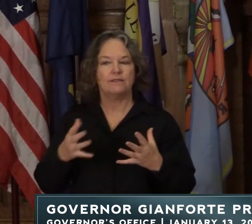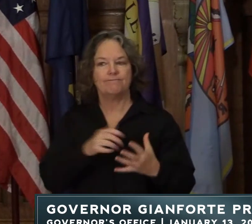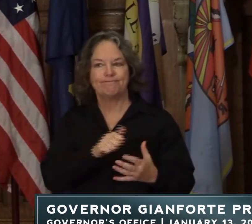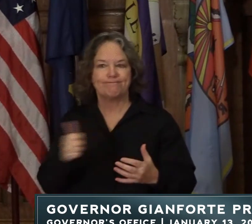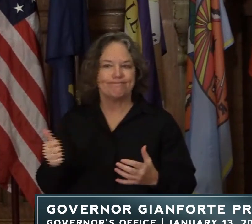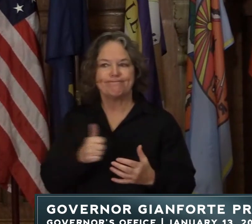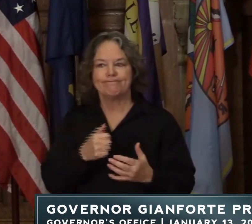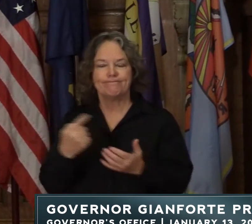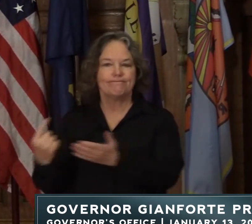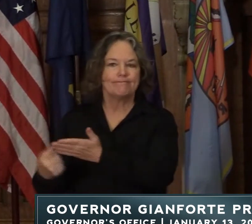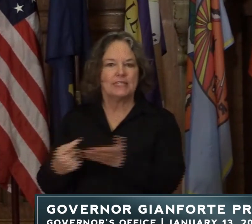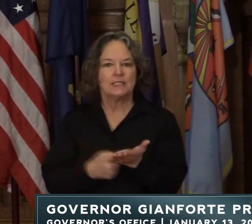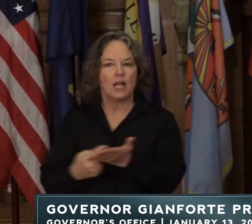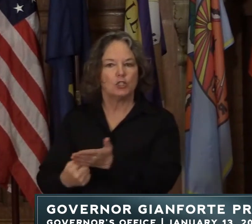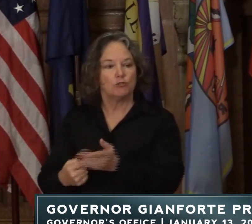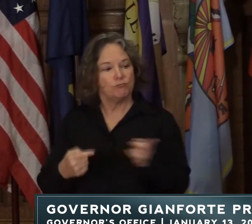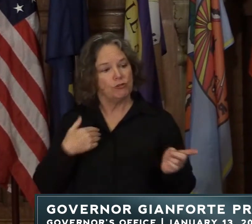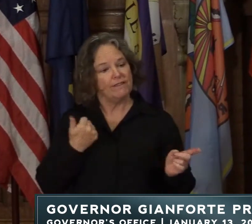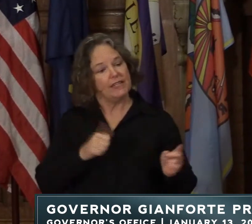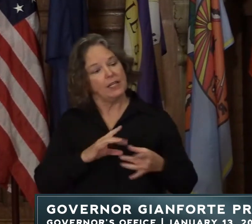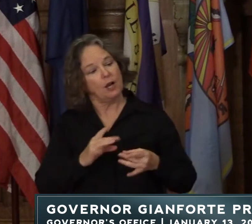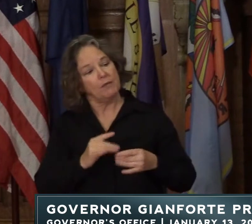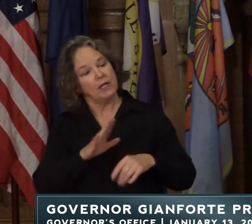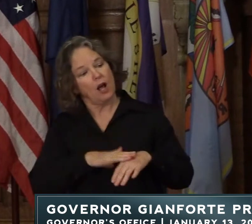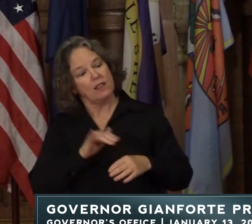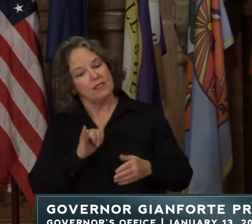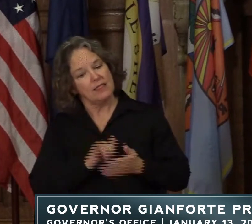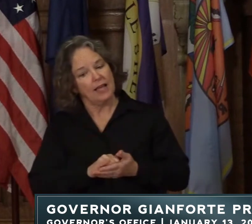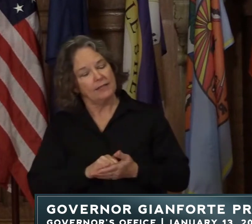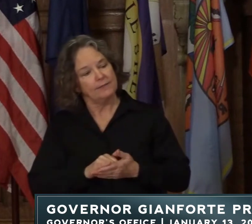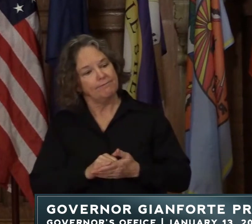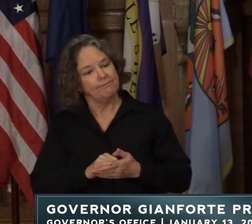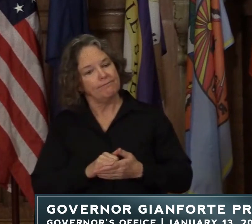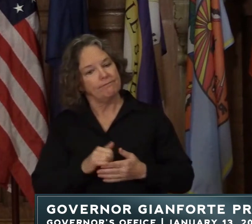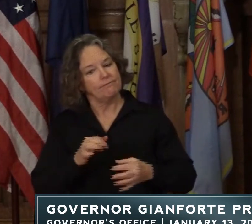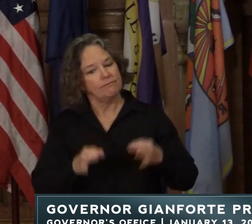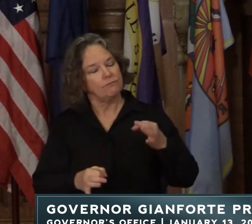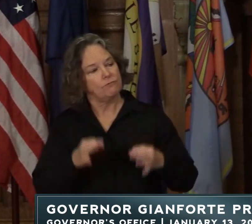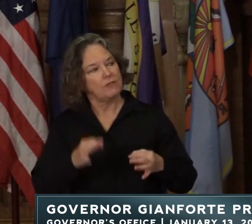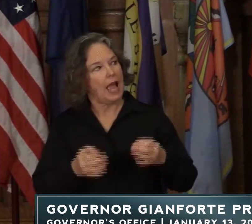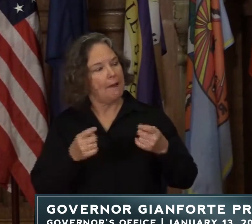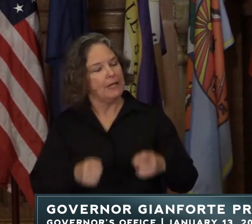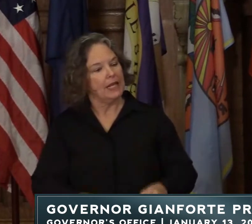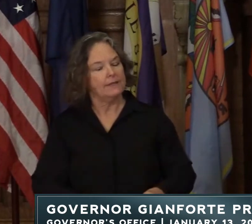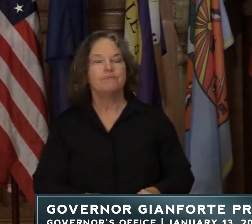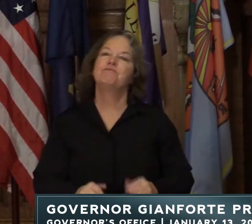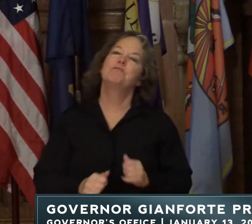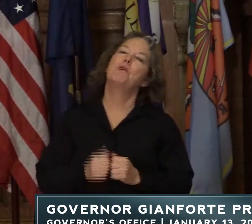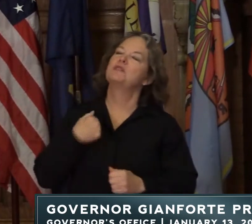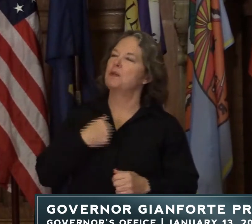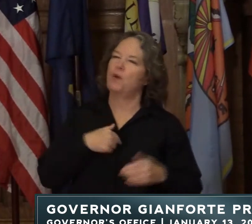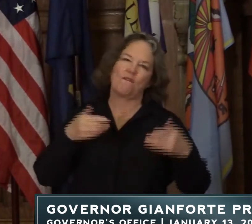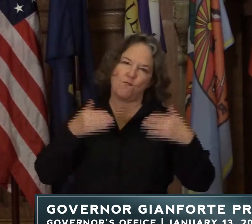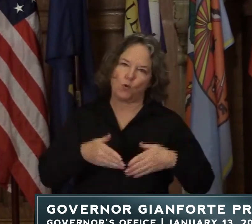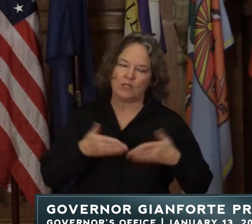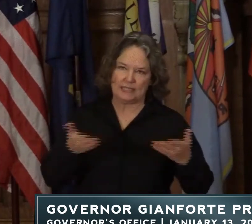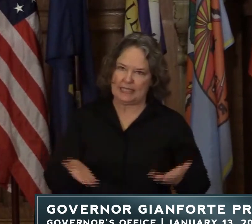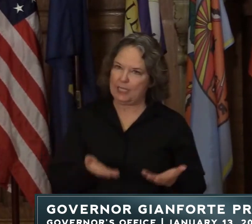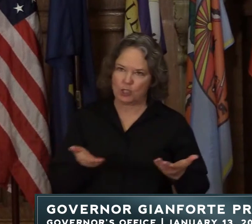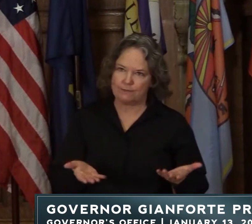country. I'm wondering if you have any comment on the proceedings and just if you've been keeping an eye on it here from here in Montana. Yeah, mostly we've been focused on things here.